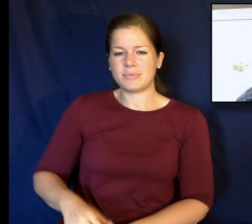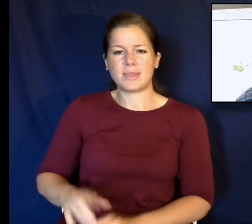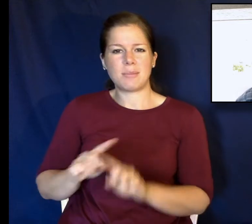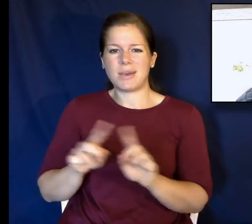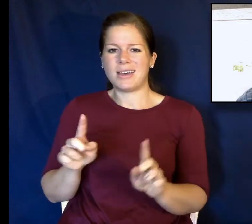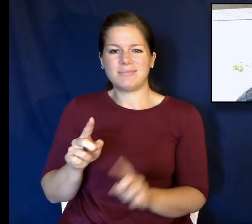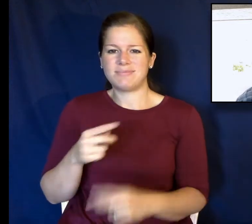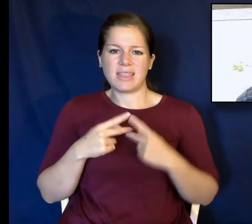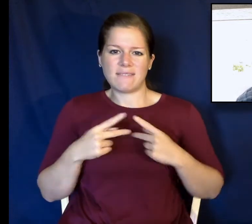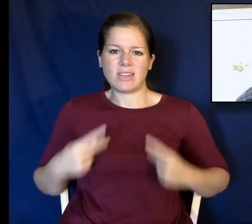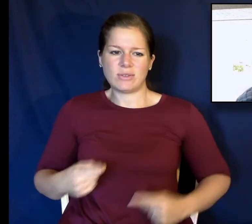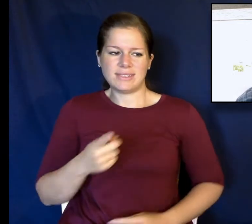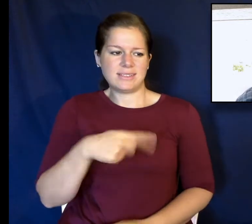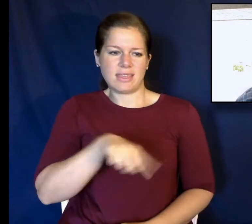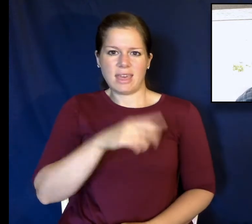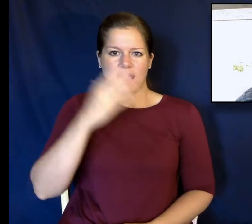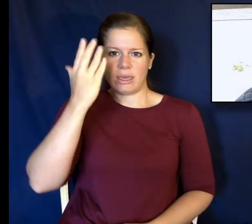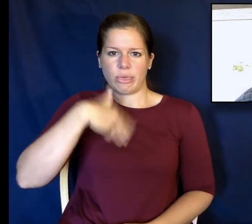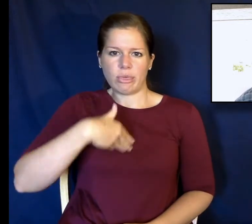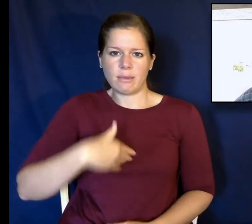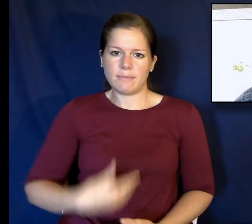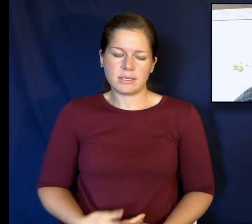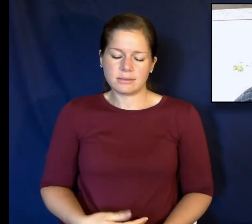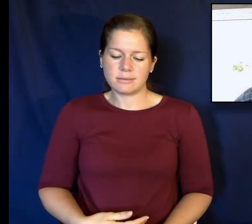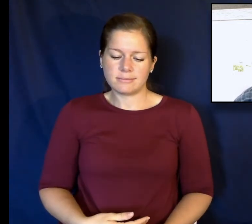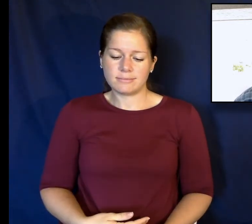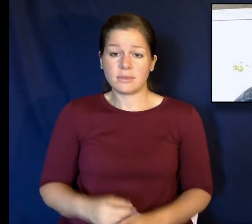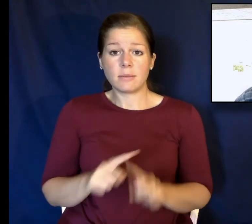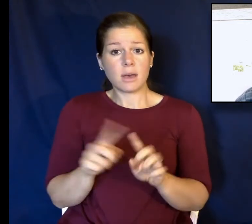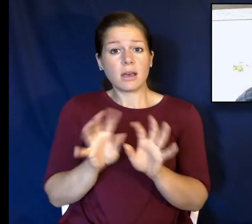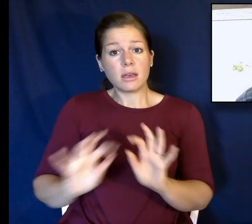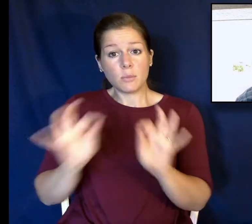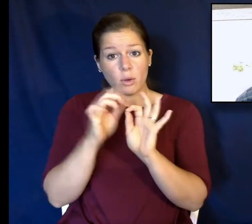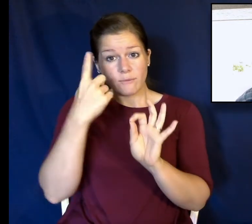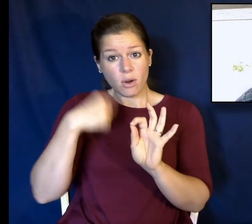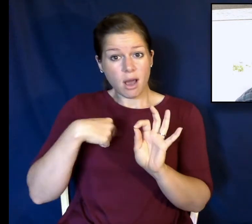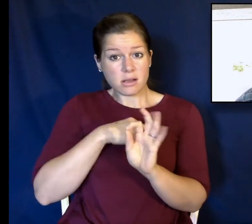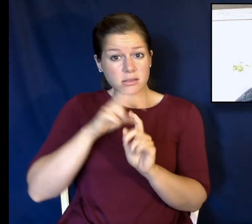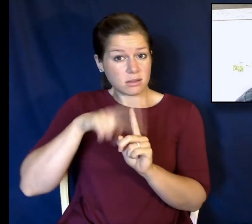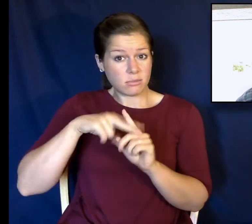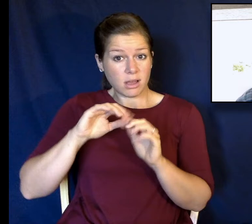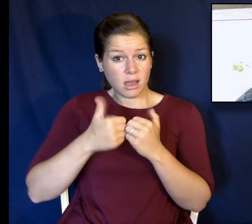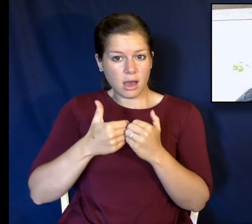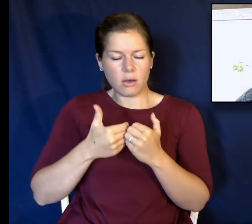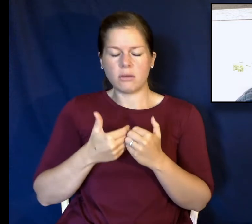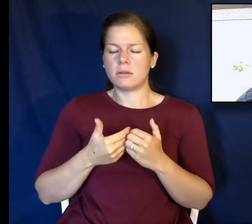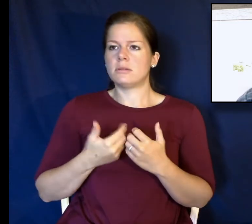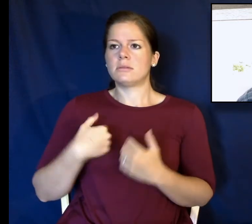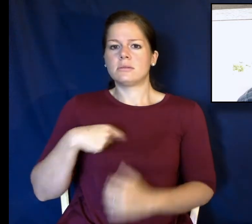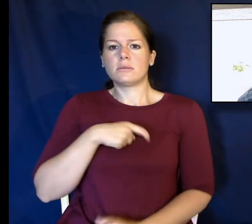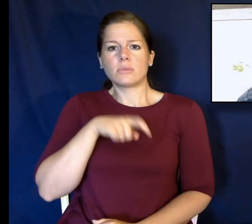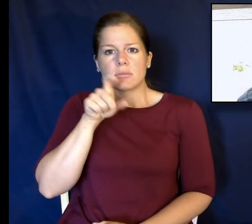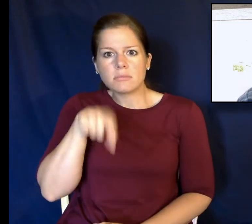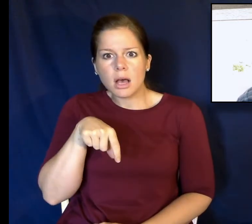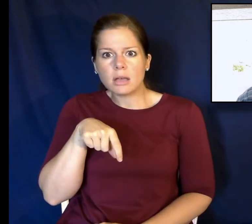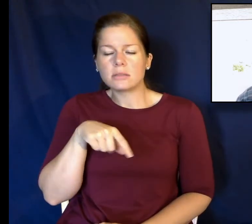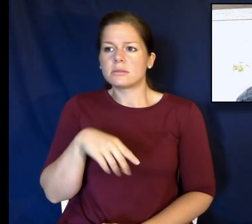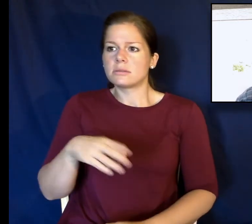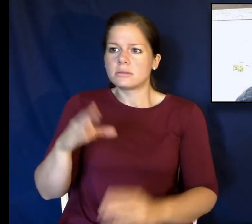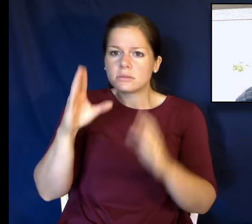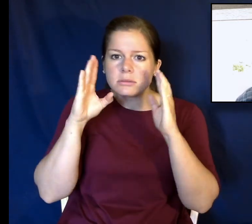to realize is that we can't miss it either. Right? We have to see Jesus for who he is. We have to see